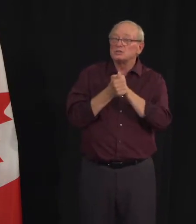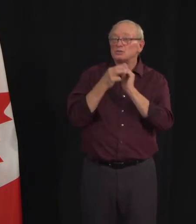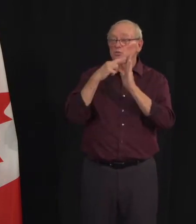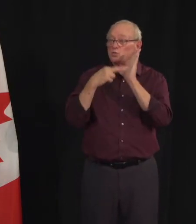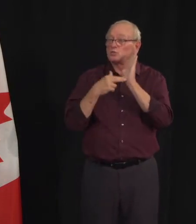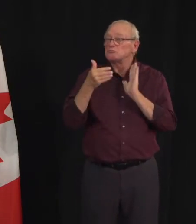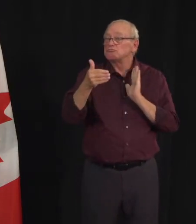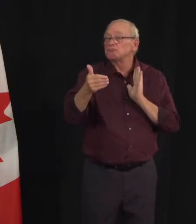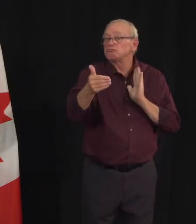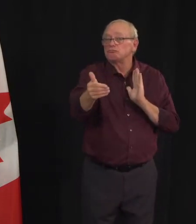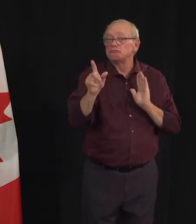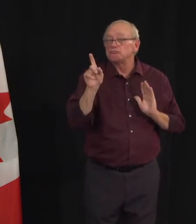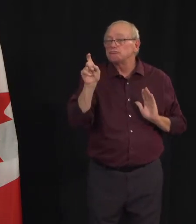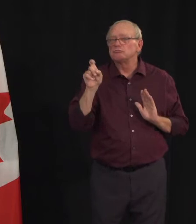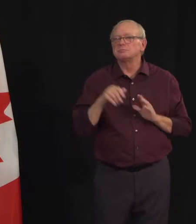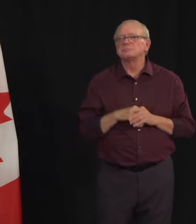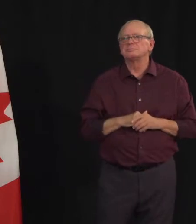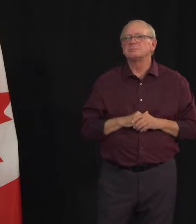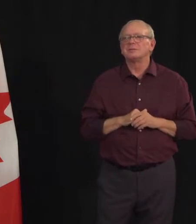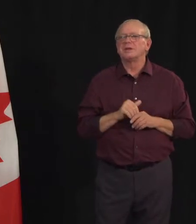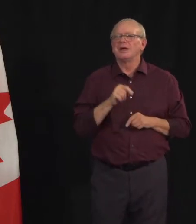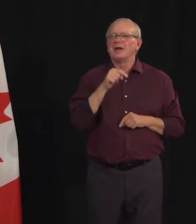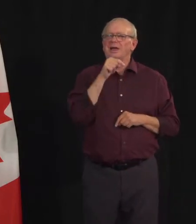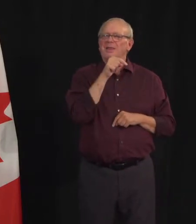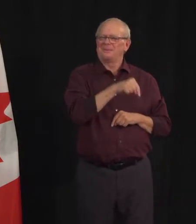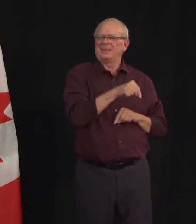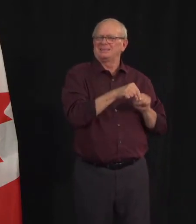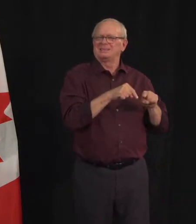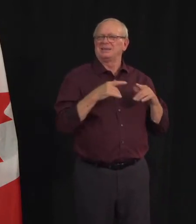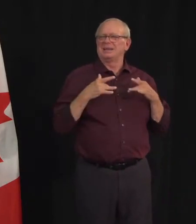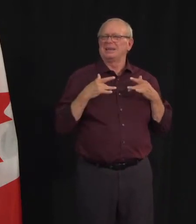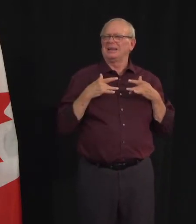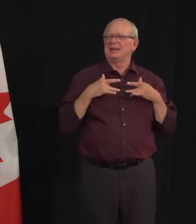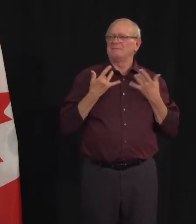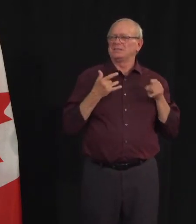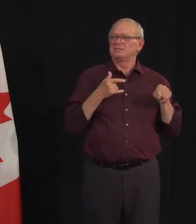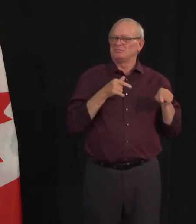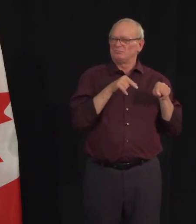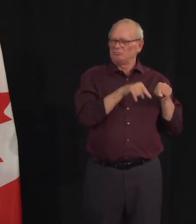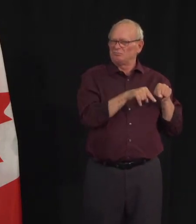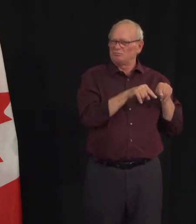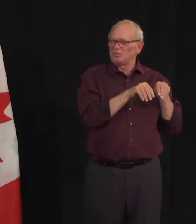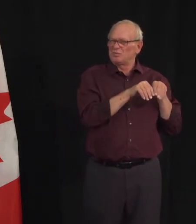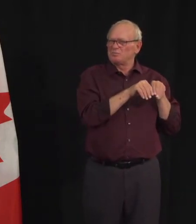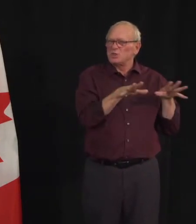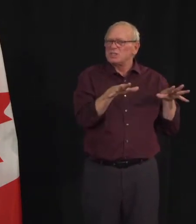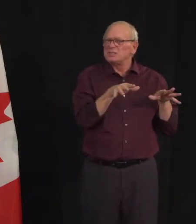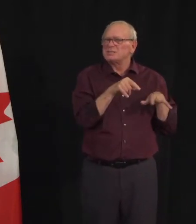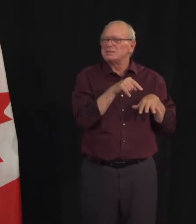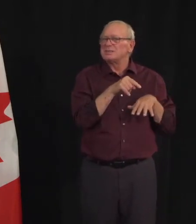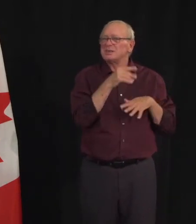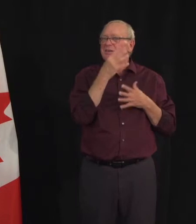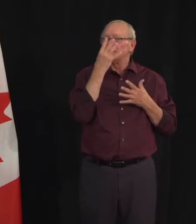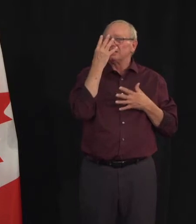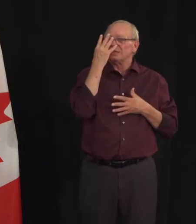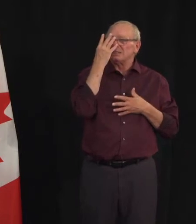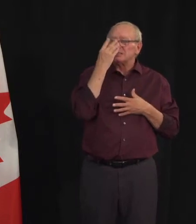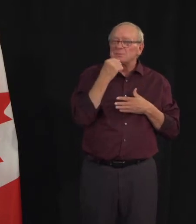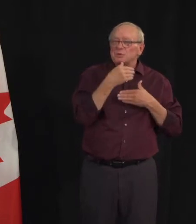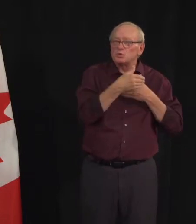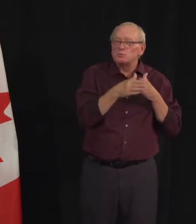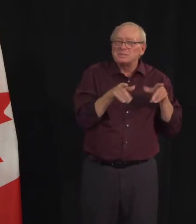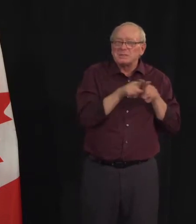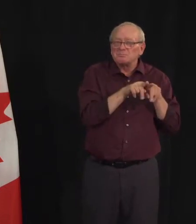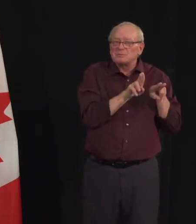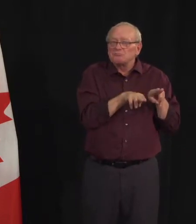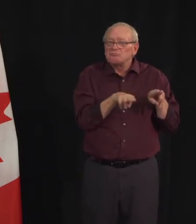kind of what was happening at that event. Were people sharing food? Were they sleeping in small rooms together? Why are we seeing so much